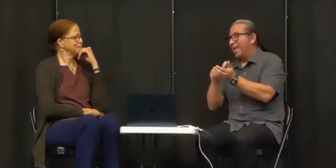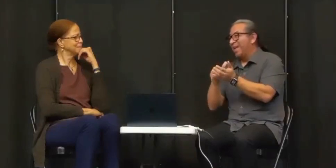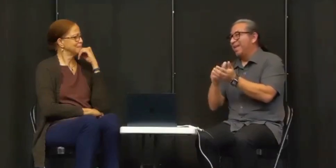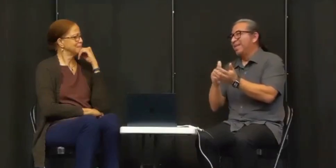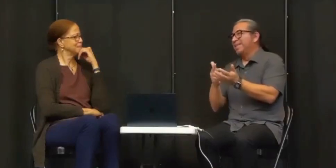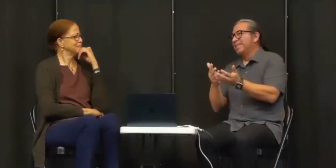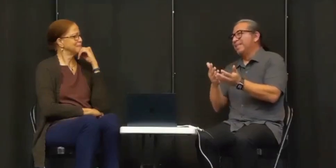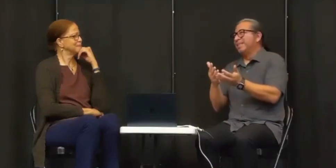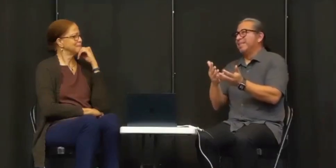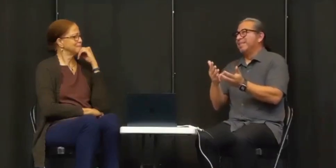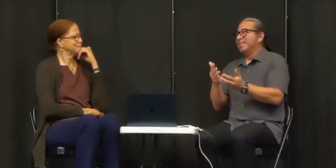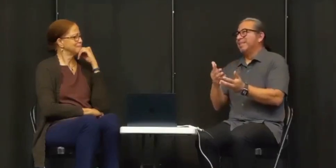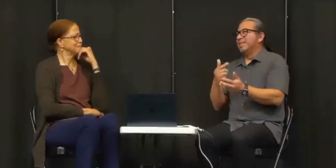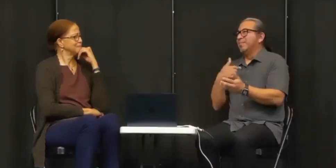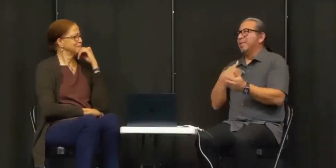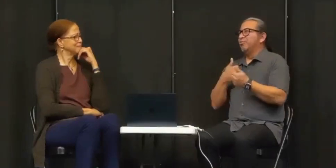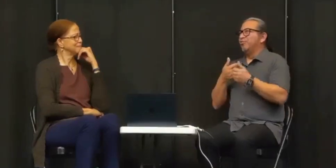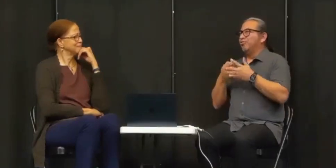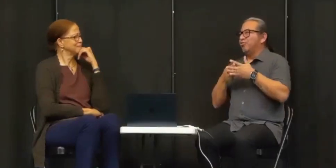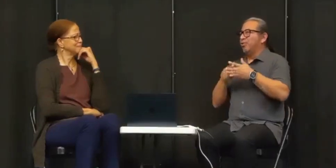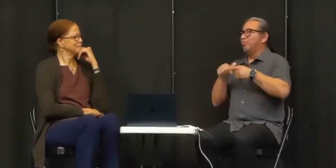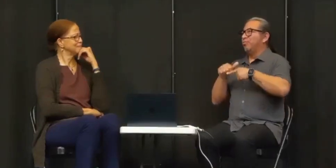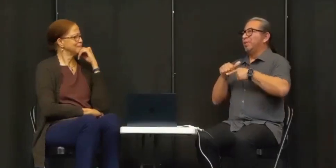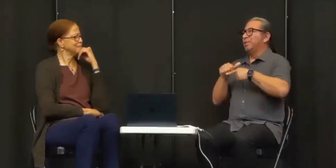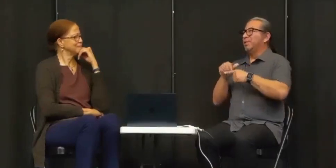I have to explain again and again,